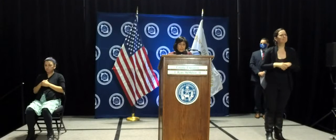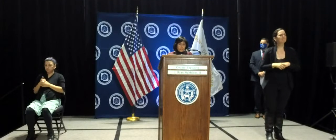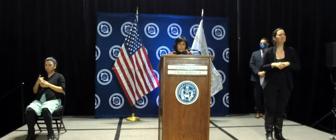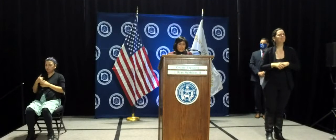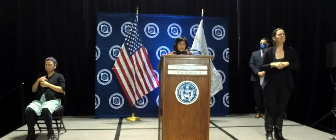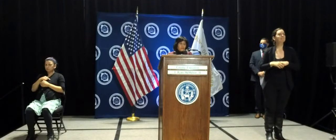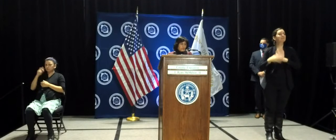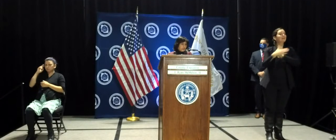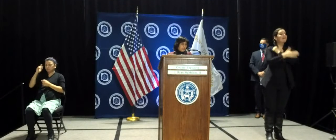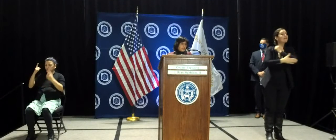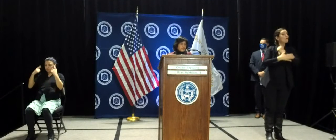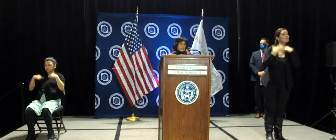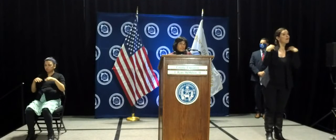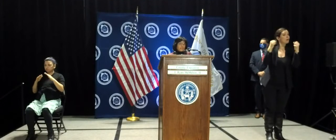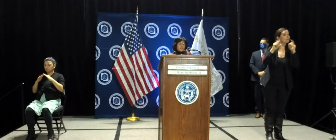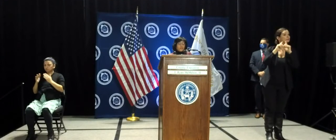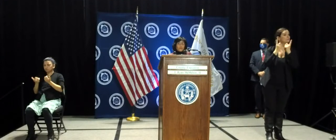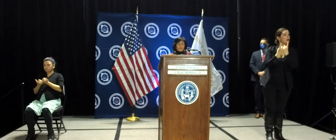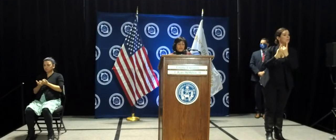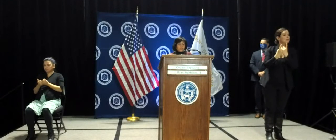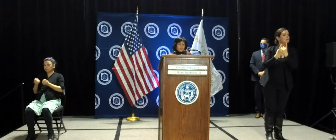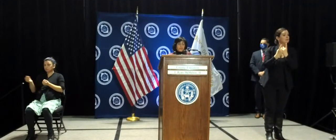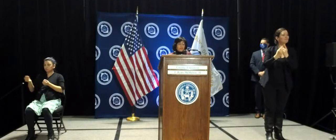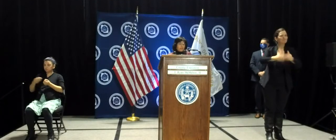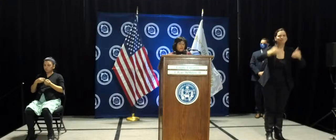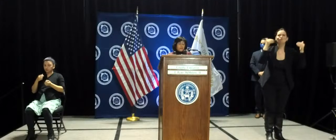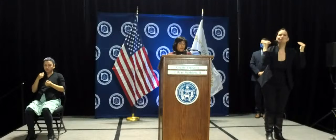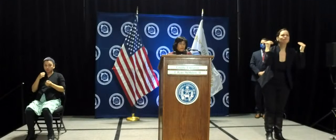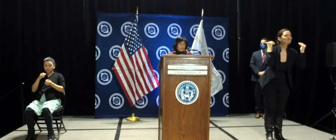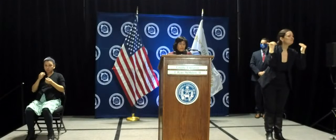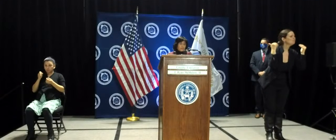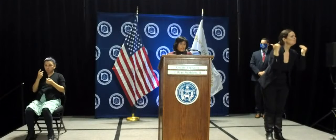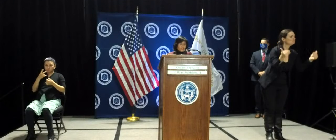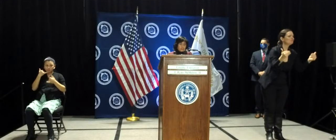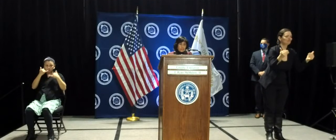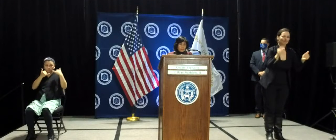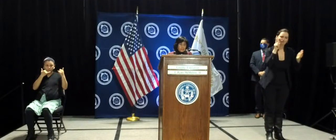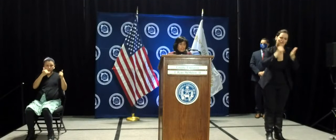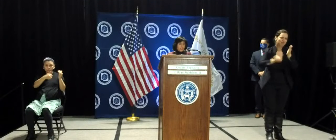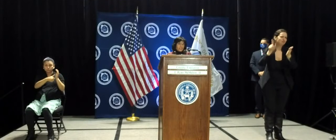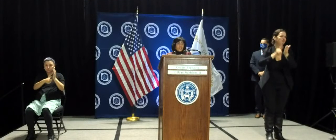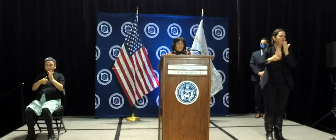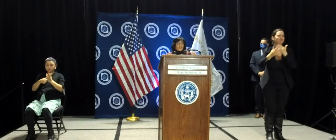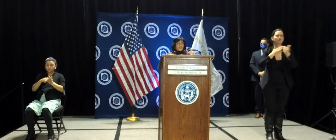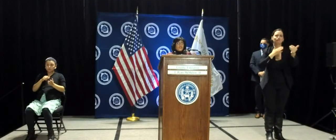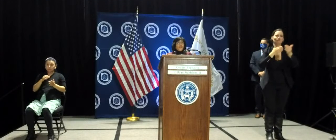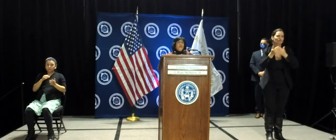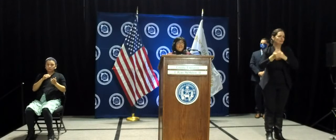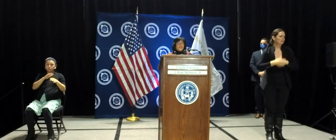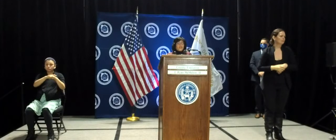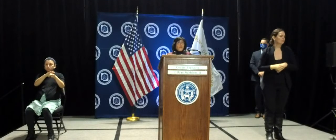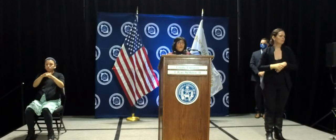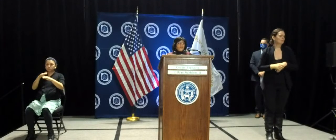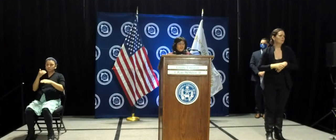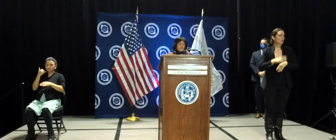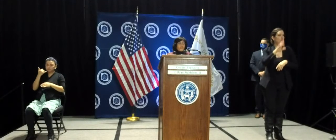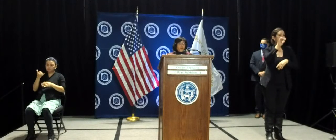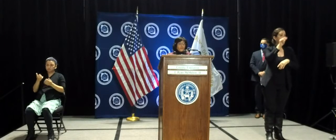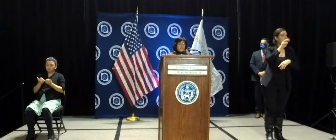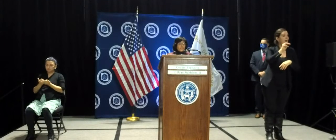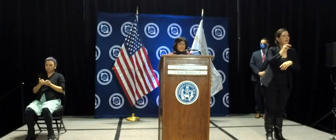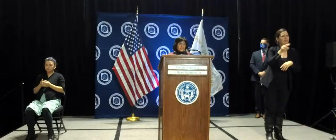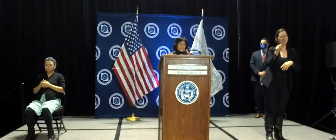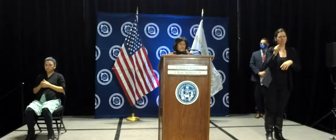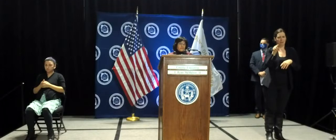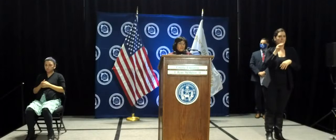have been at the forefront of it, and our county executive have been so much supportive of